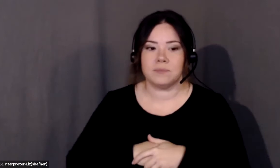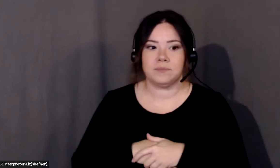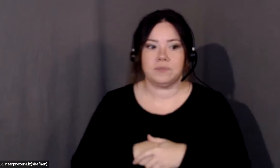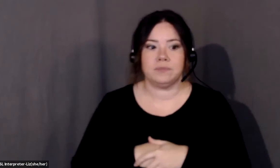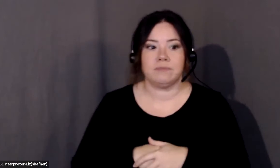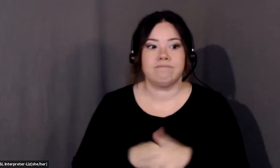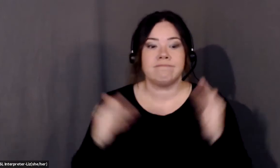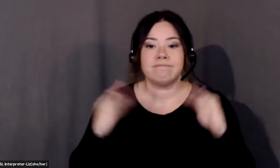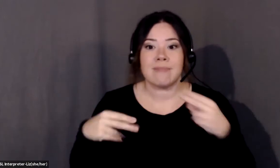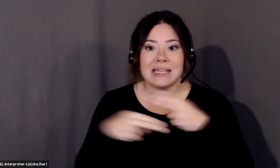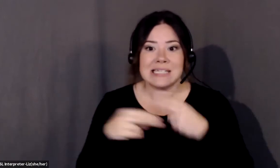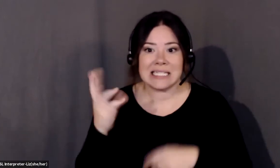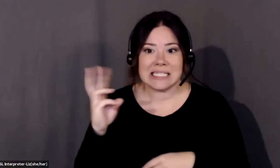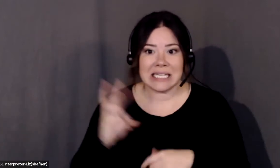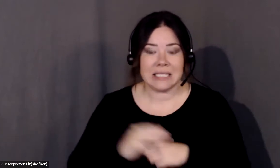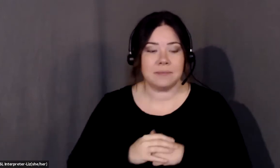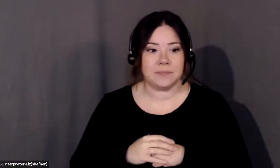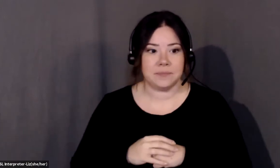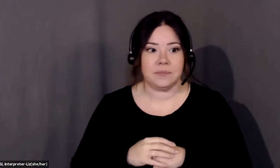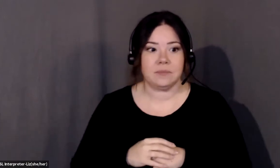Slide 16.